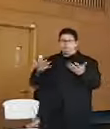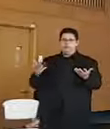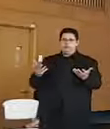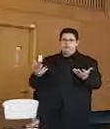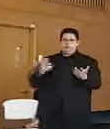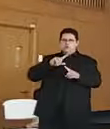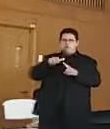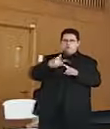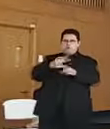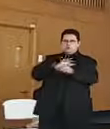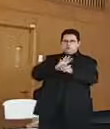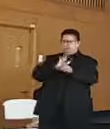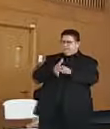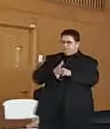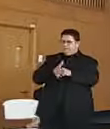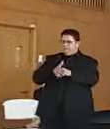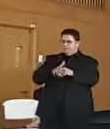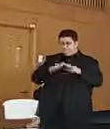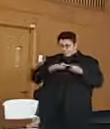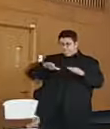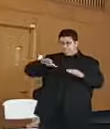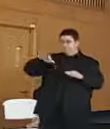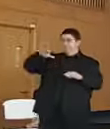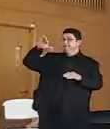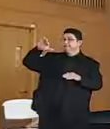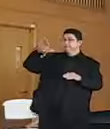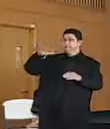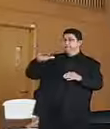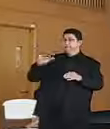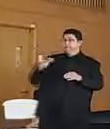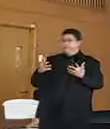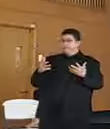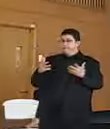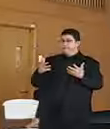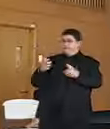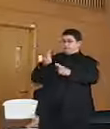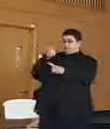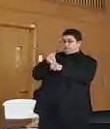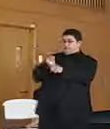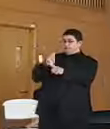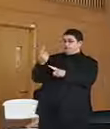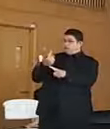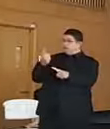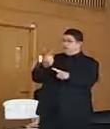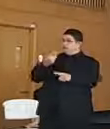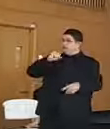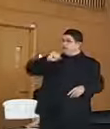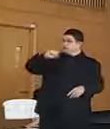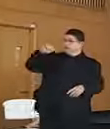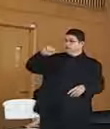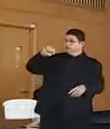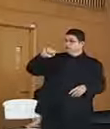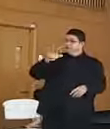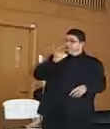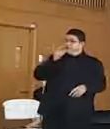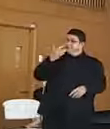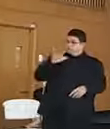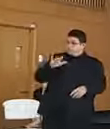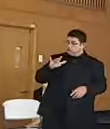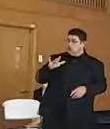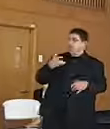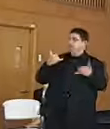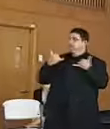When COVID reaches a level of tolerance that triggers someone's resistance to wearing masks, unfortunately, it's